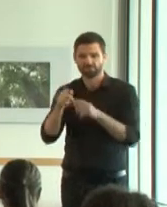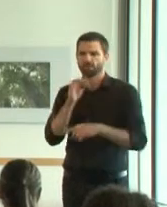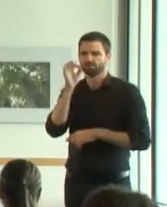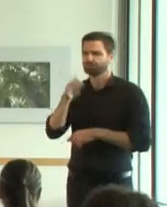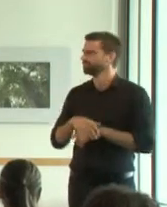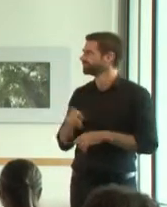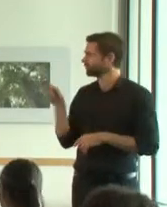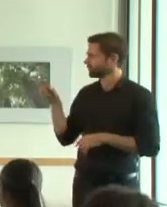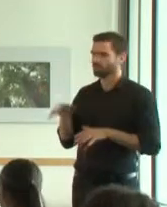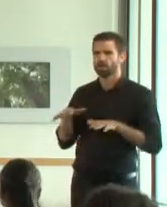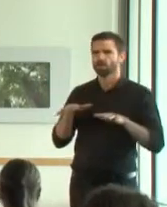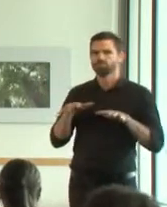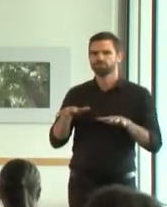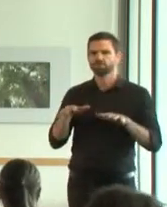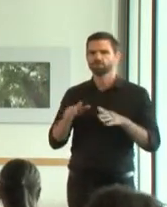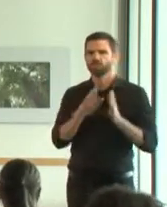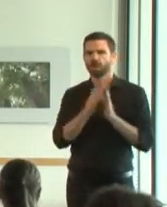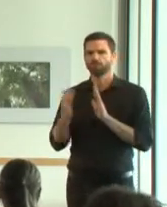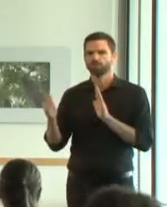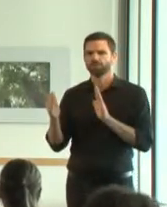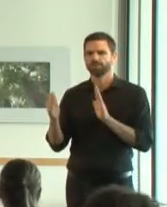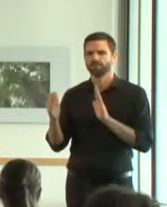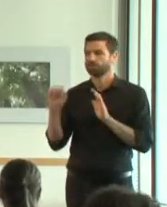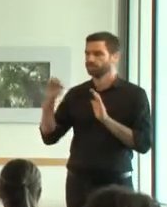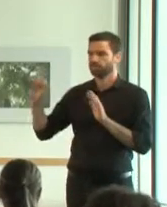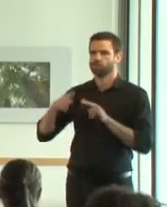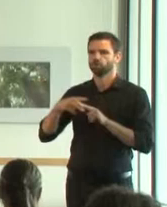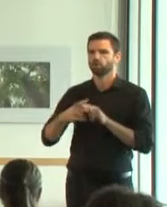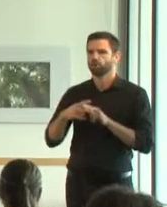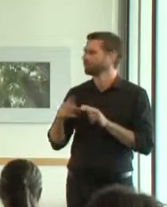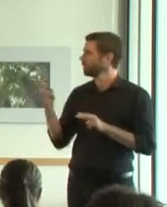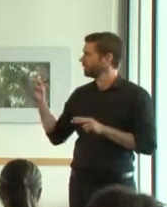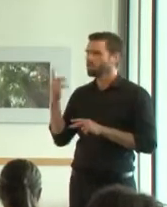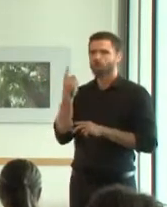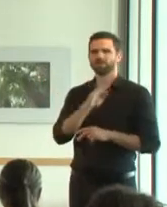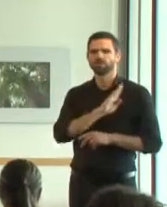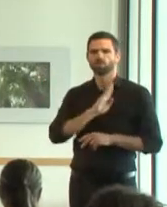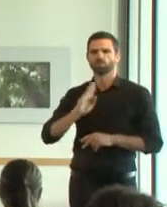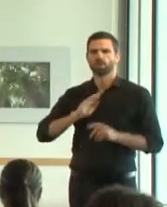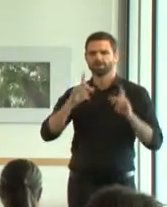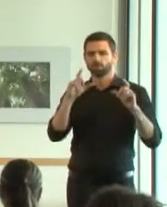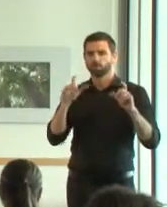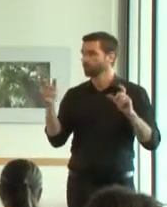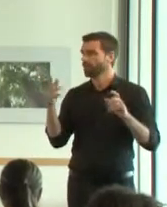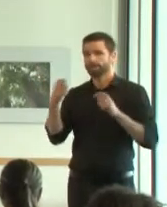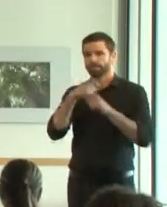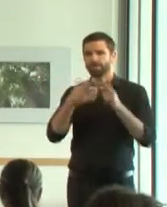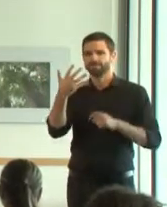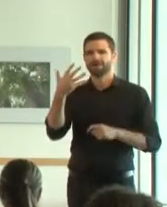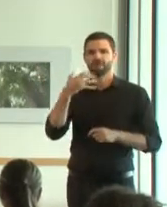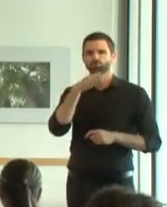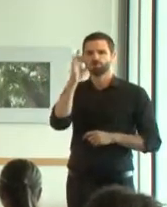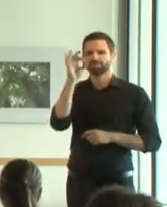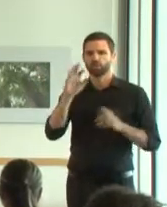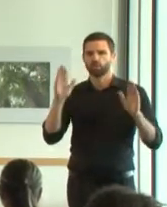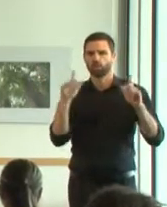that the British Library have done, and this is looking at the signature of one of the soldiers at 500%. So this is taken from an uncompressed